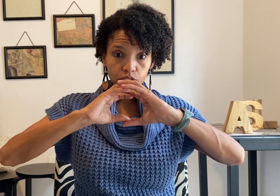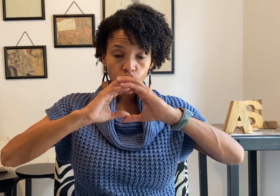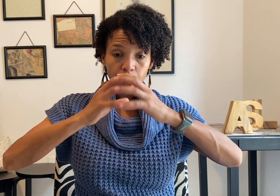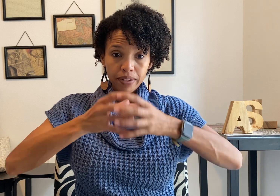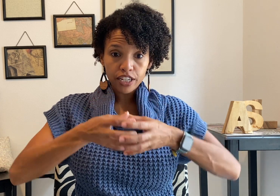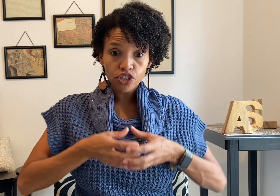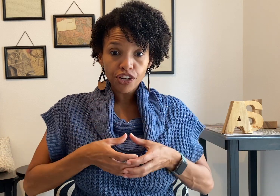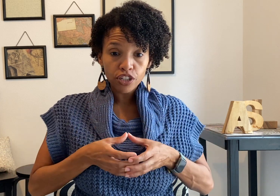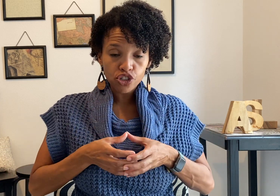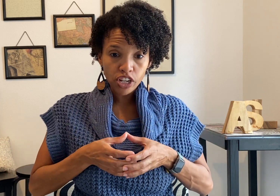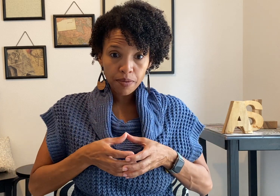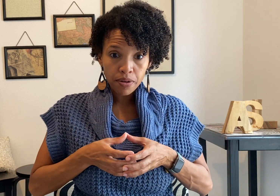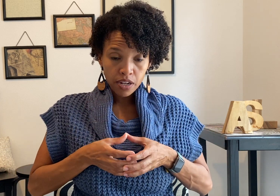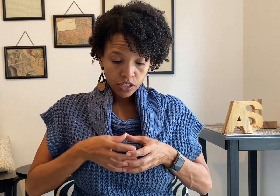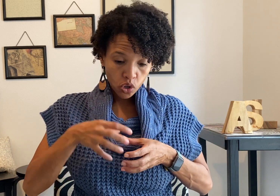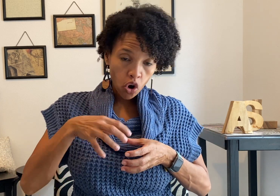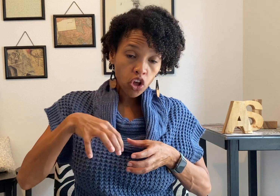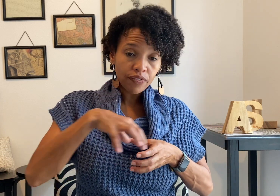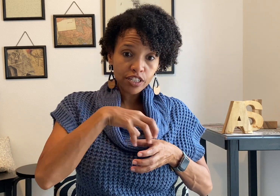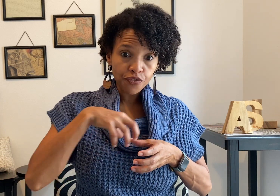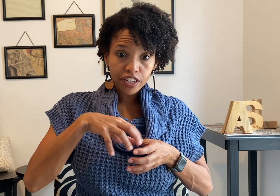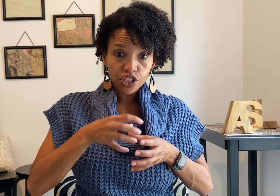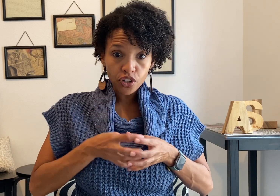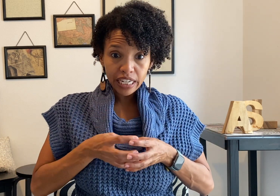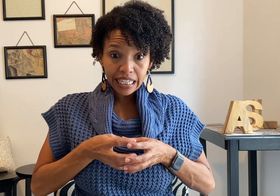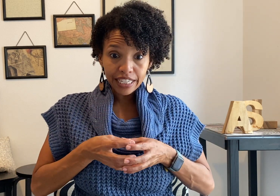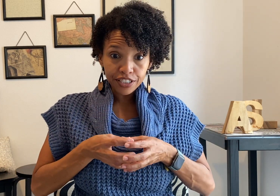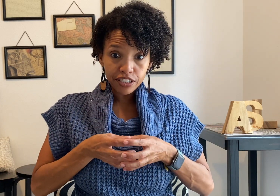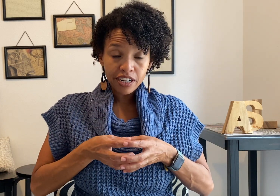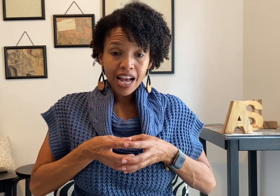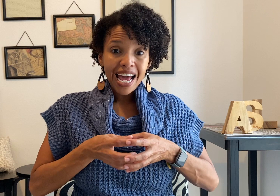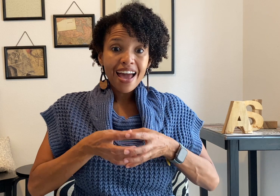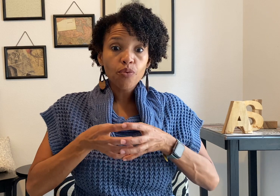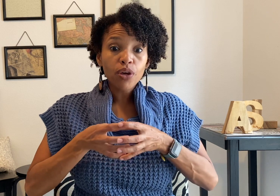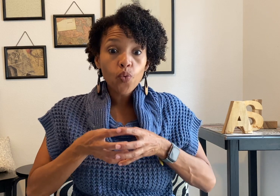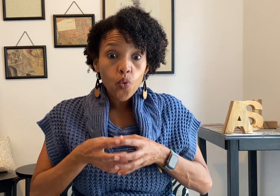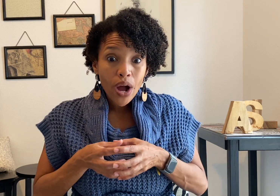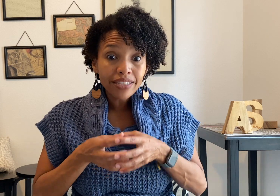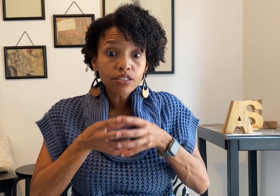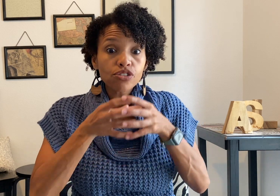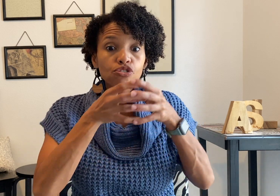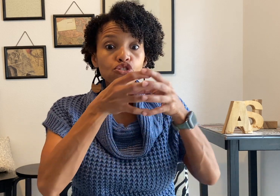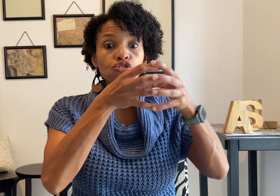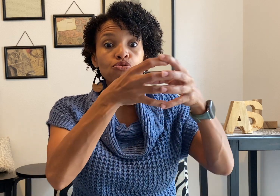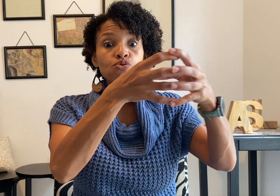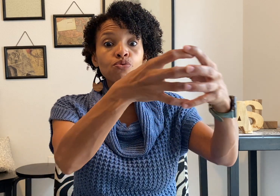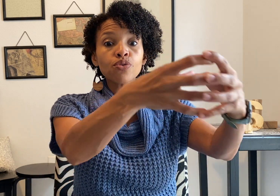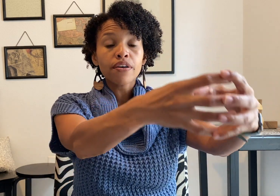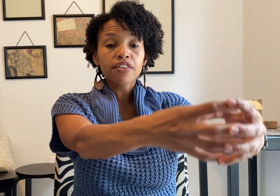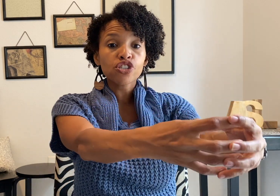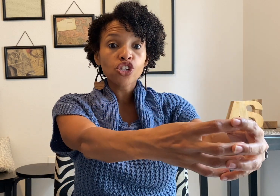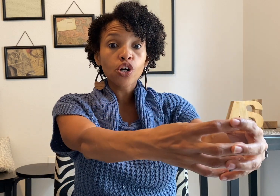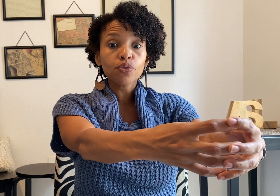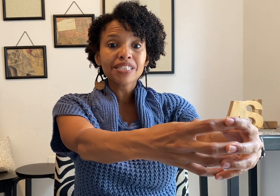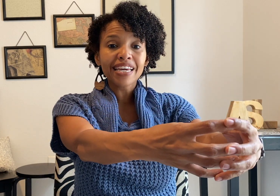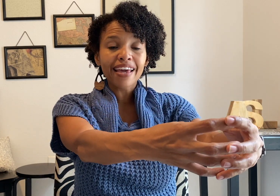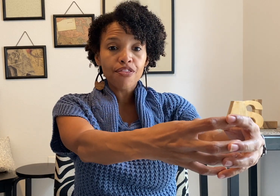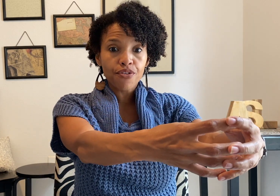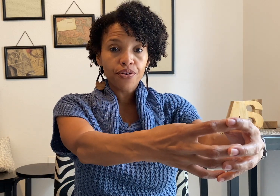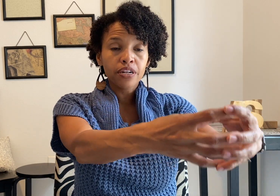shape, like a circular shape. So all of us friends are in here, and we went to the show together.